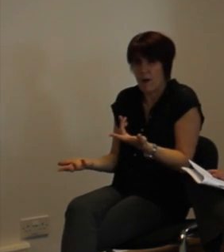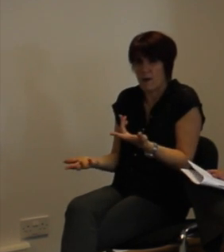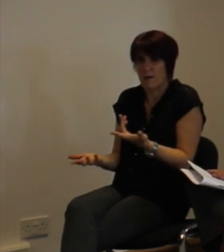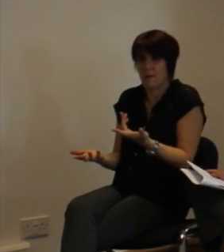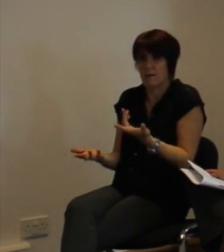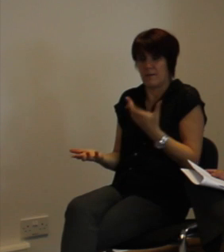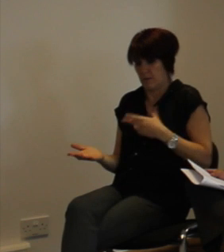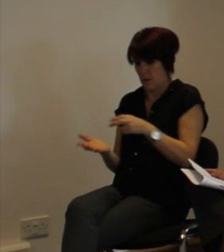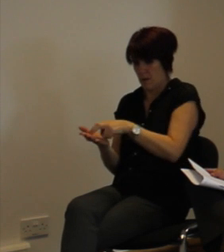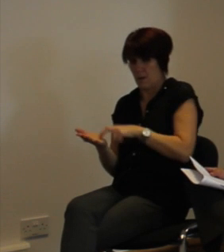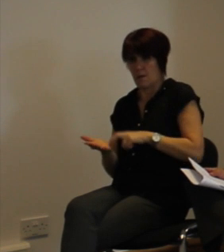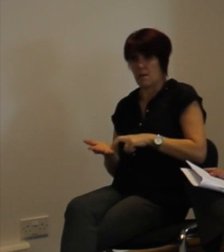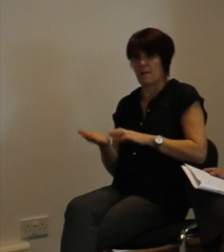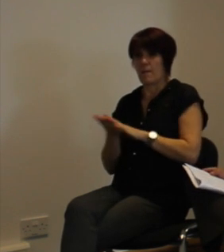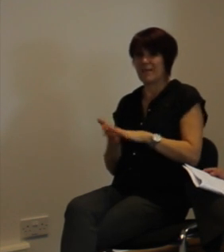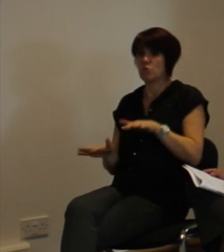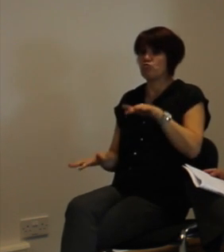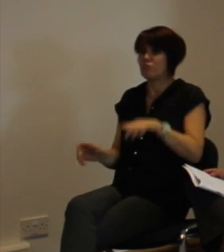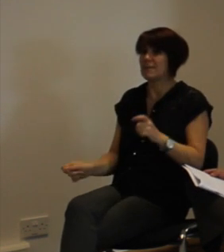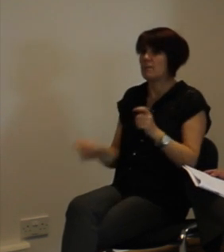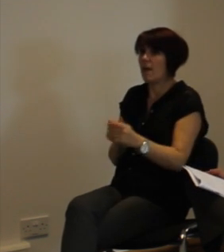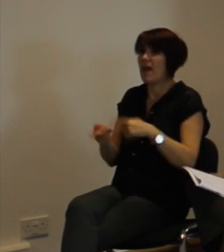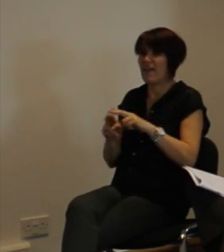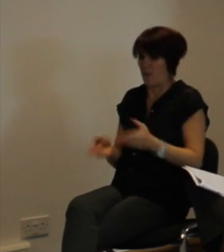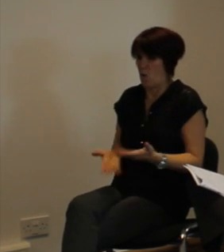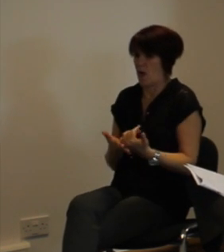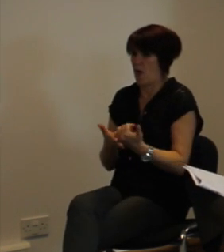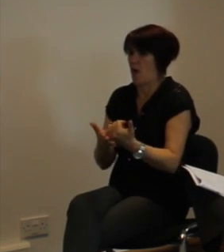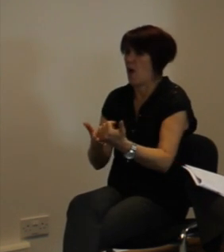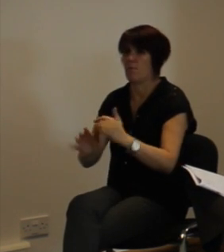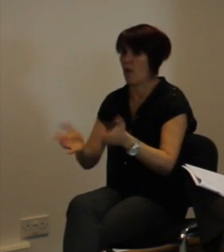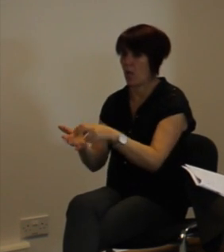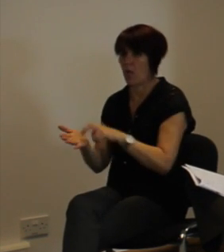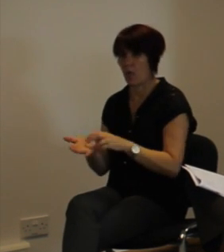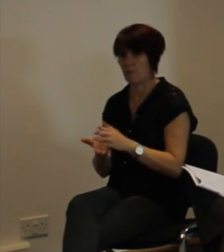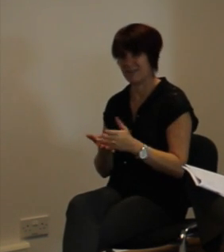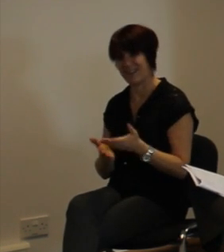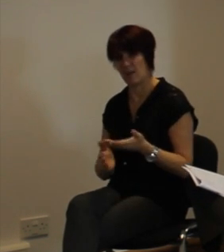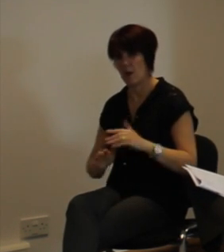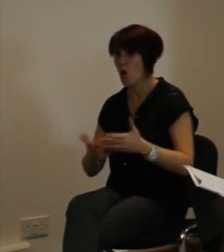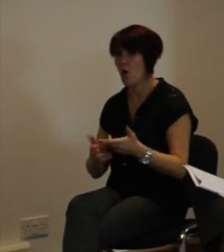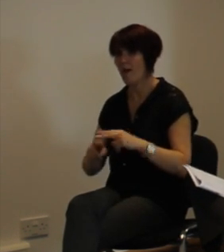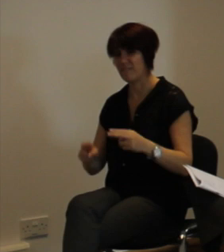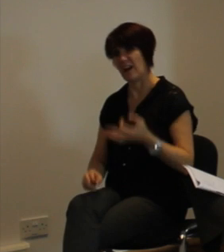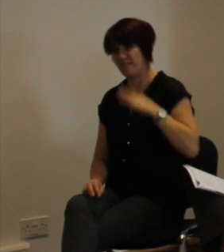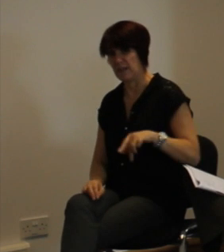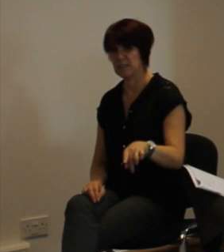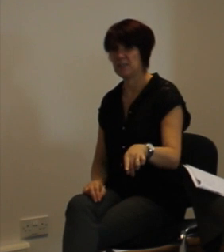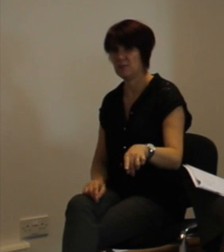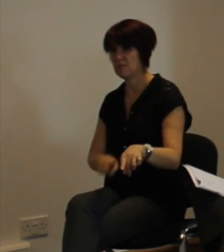reasonable, because you're actually unfairly advantaging your learner above the other learners in your class, in your